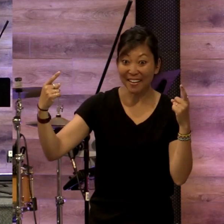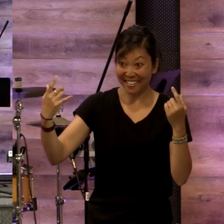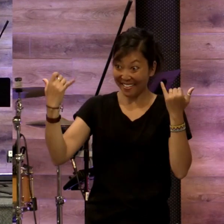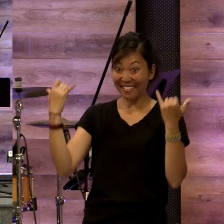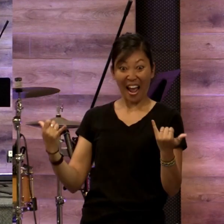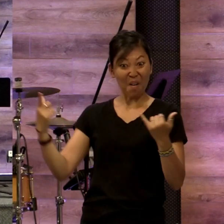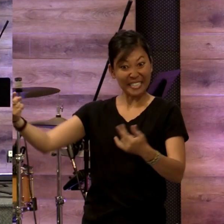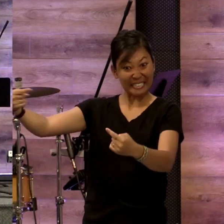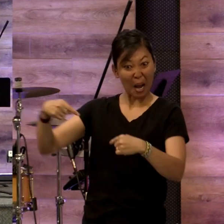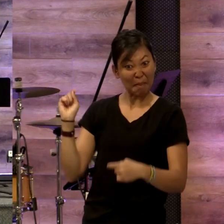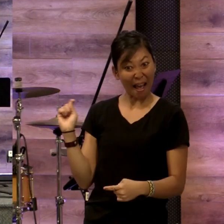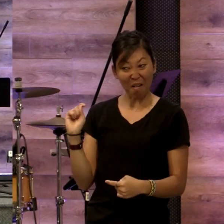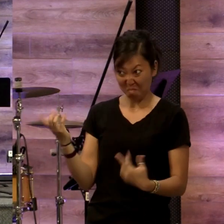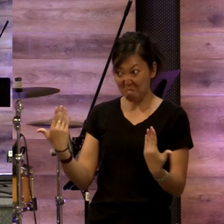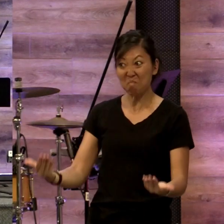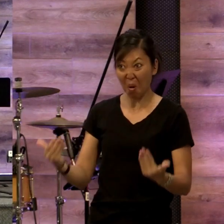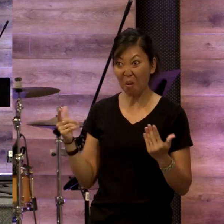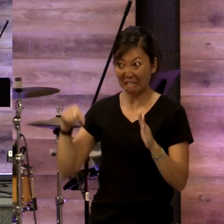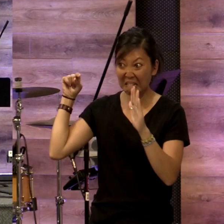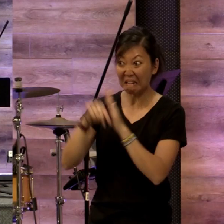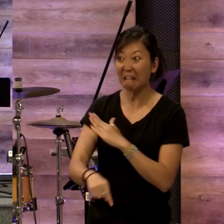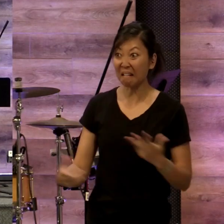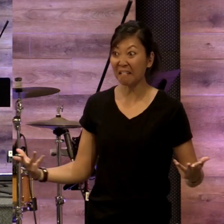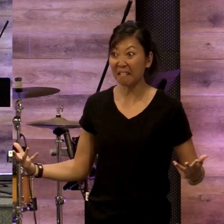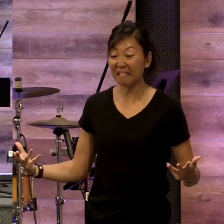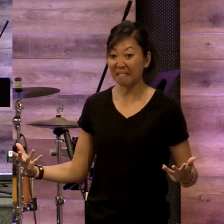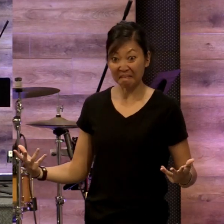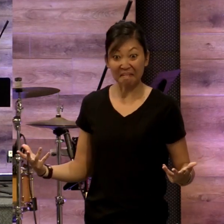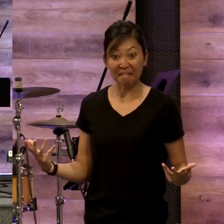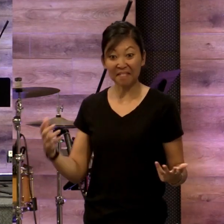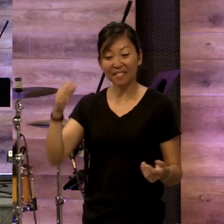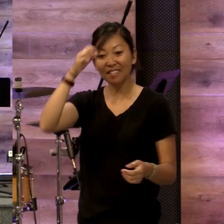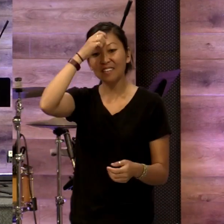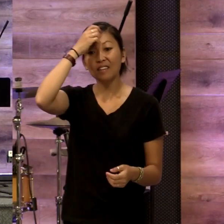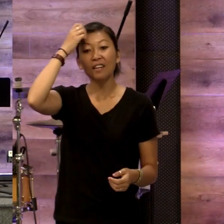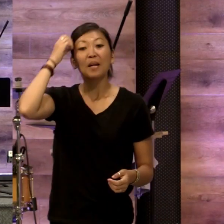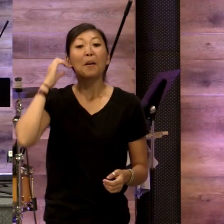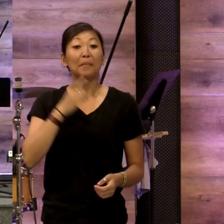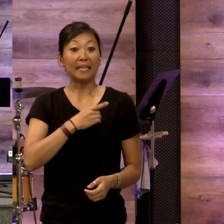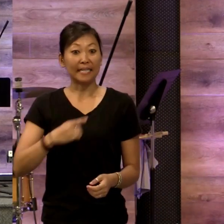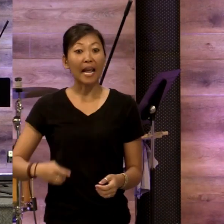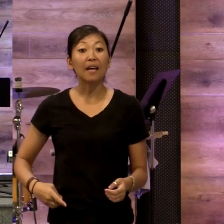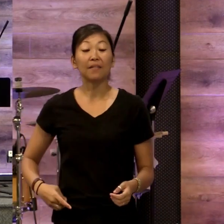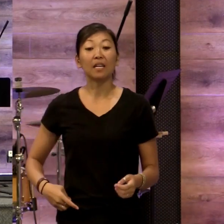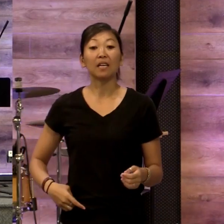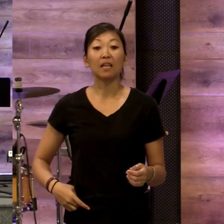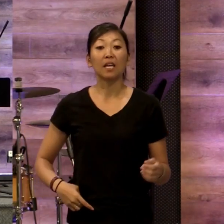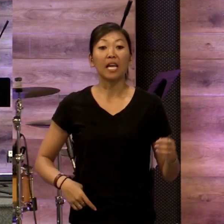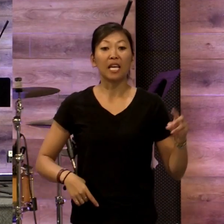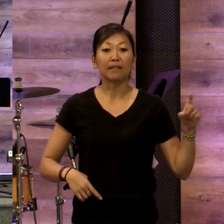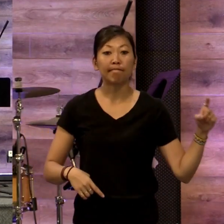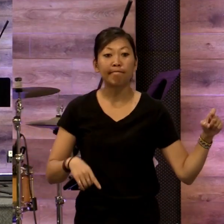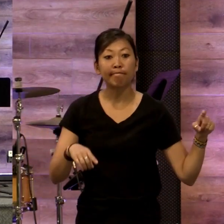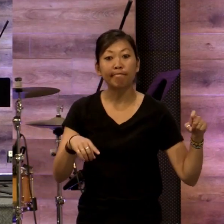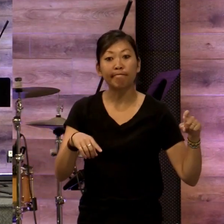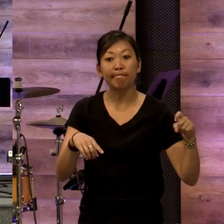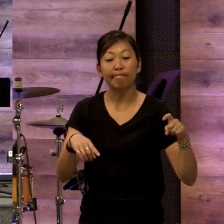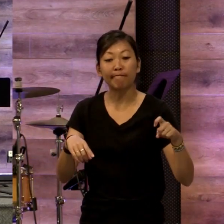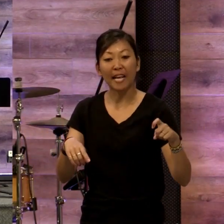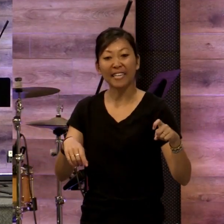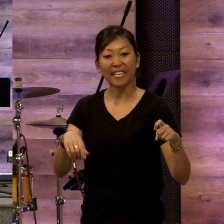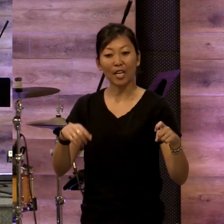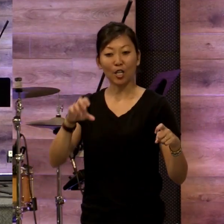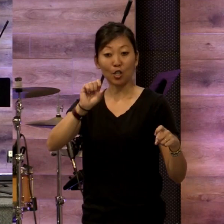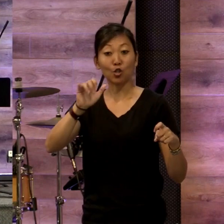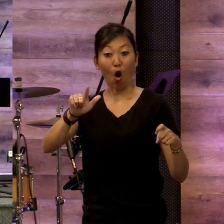your hand, and you shall do to him as it shall seem good to you.' Then David arose and stealthily cut off a corner of